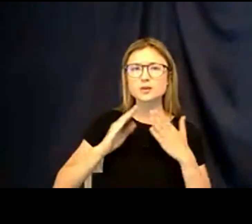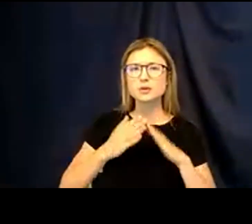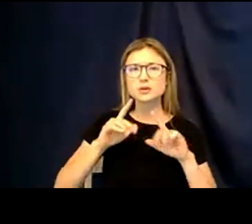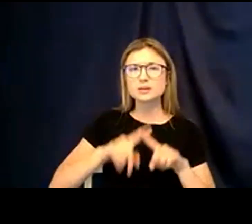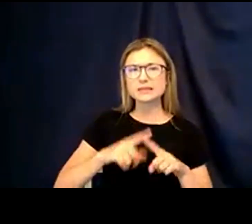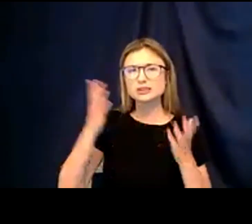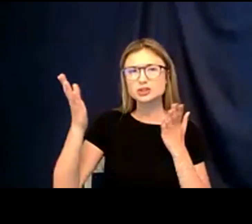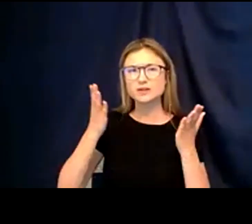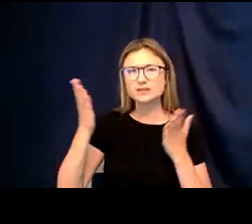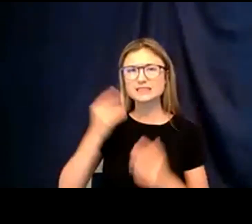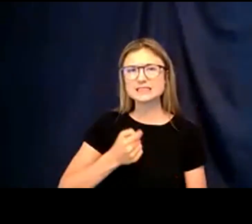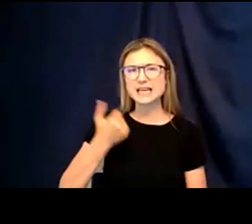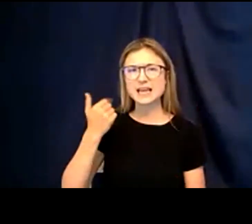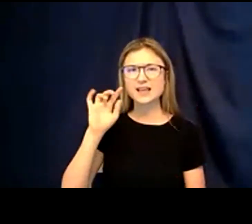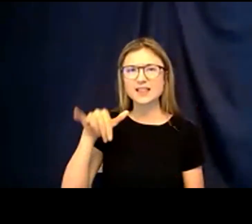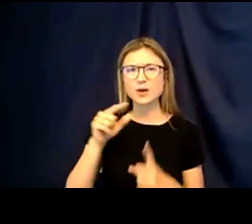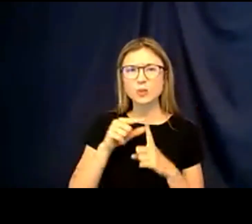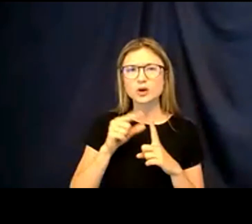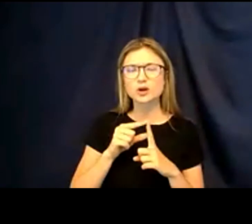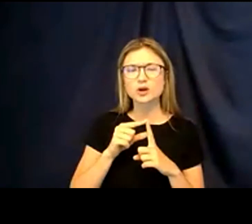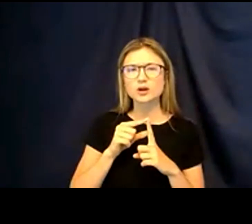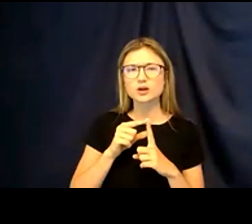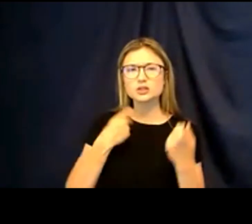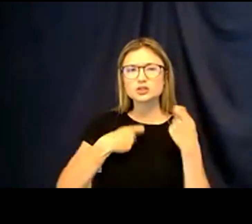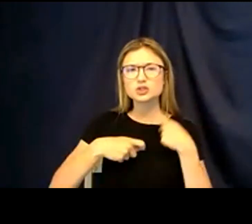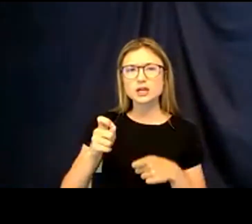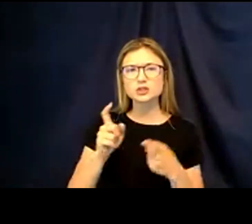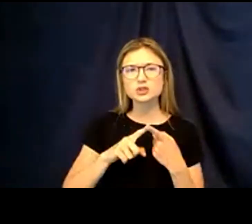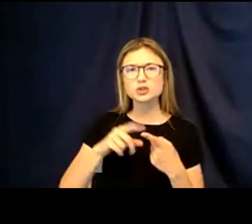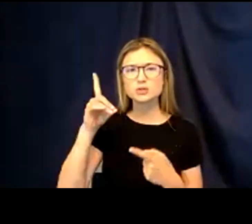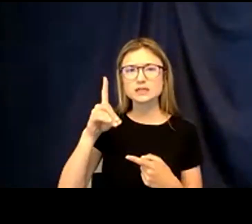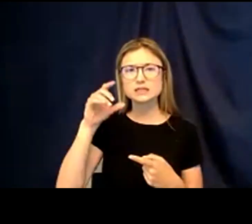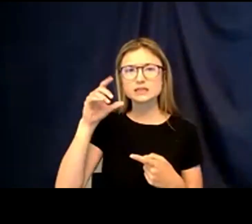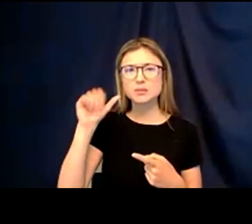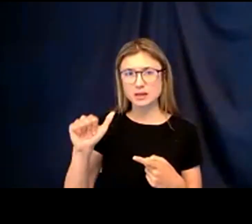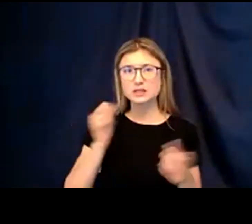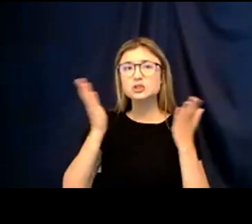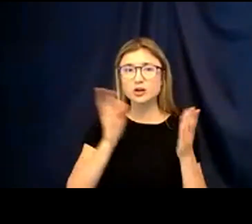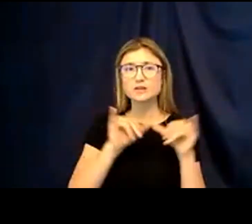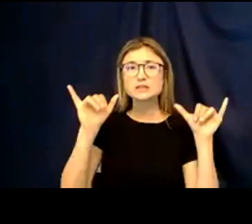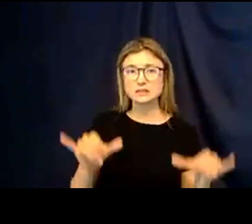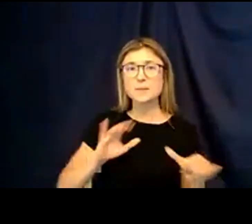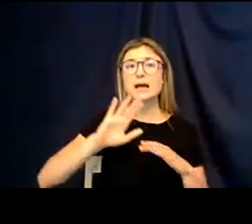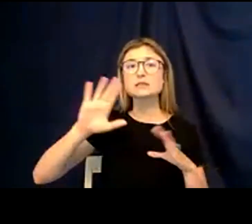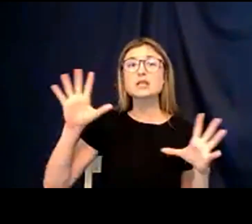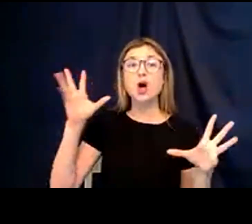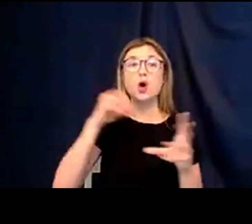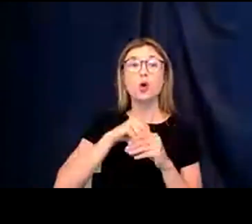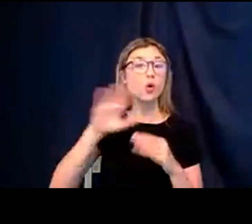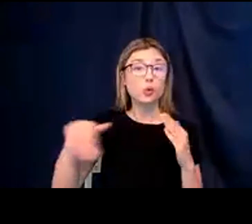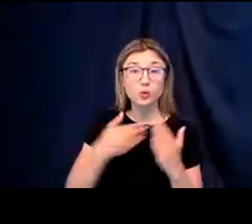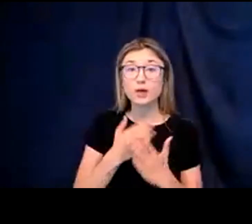out and put disability service system as a whole? Like everybody needs to be